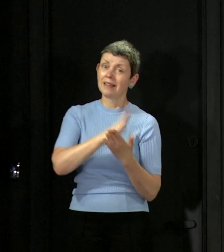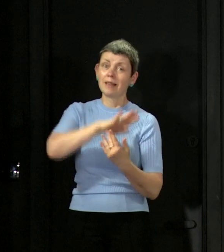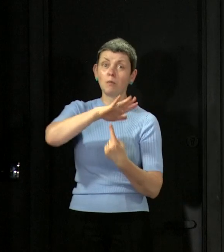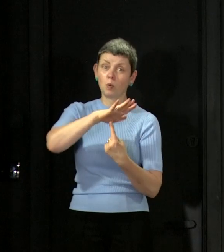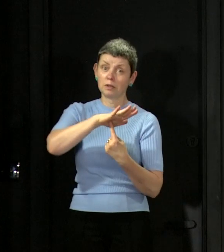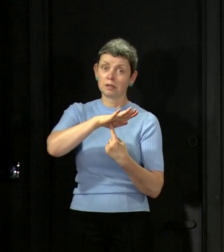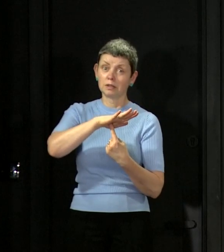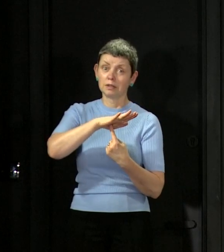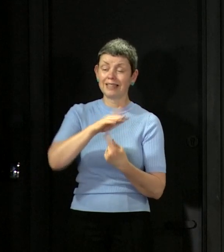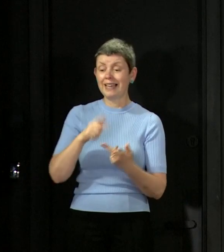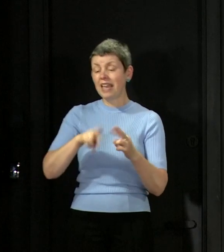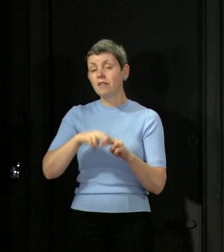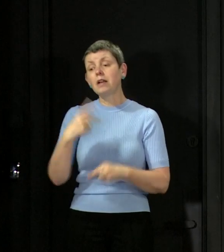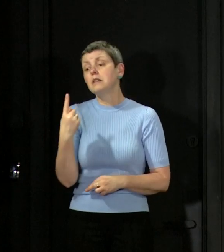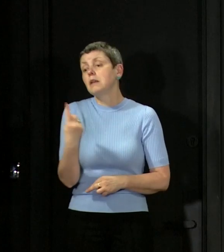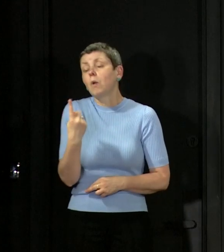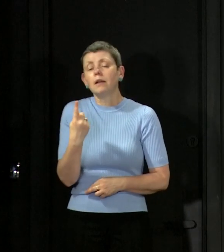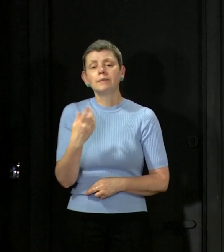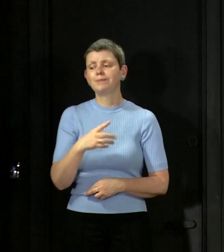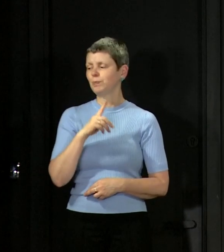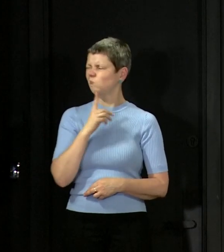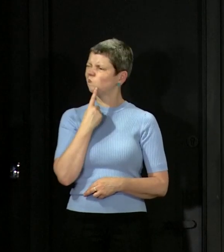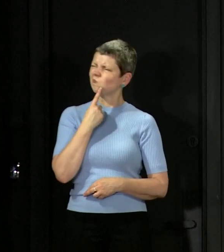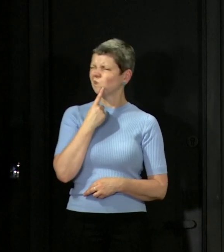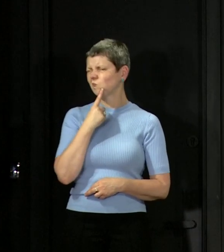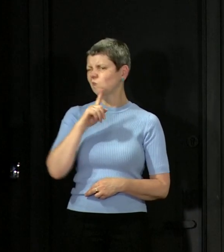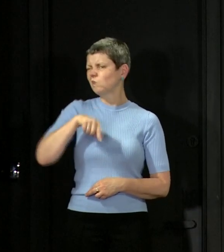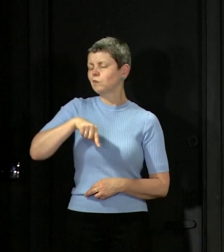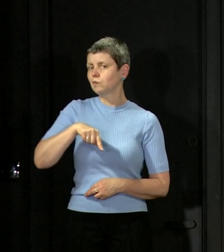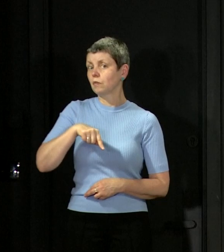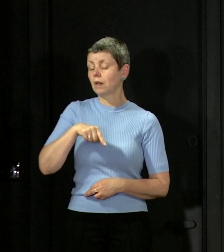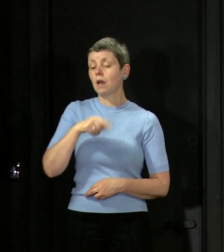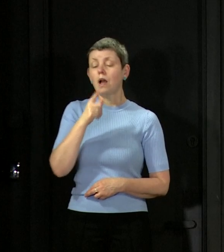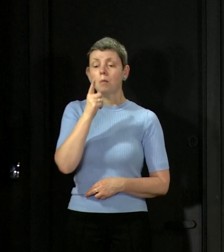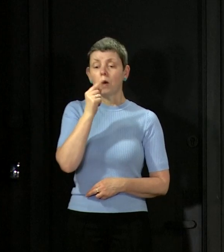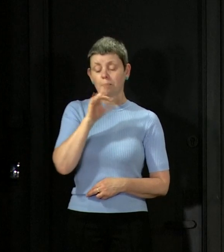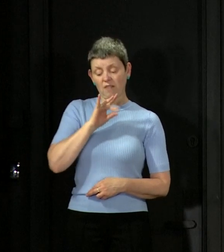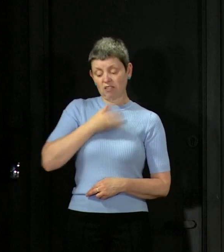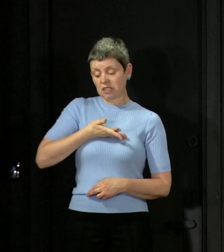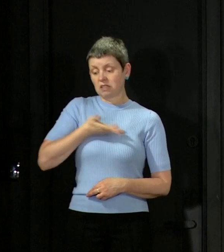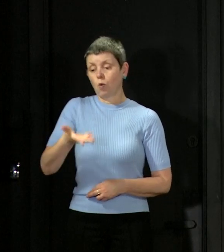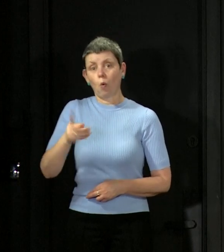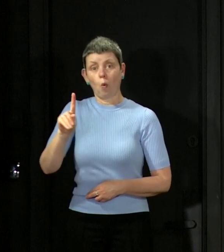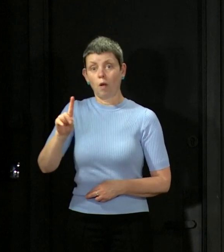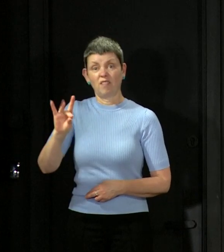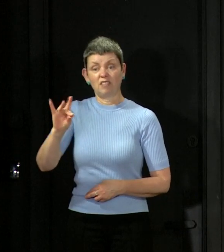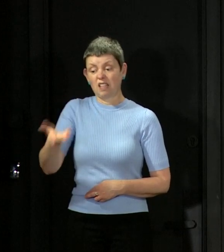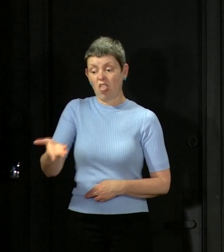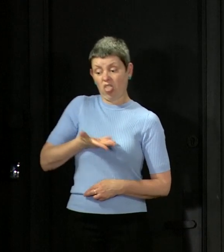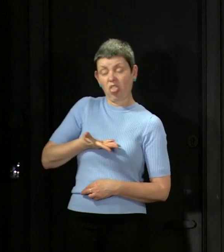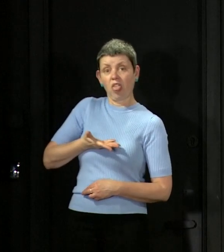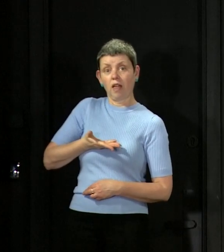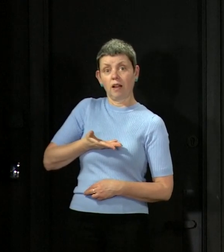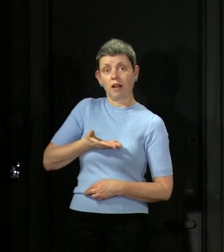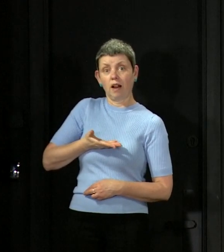every time one of us doesn't, we offer that bridge that the virus can jump across. And if it jumps across one bridge, then, you know, somebody